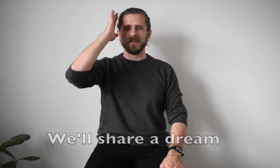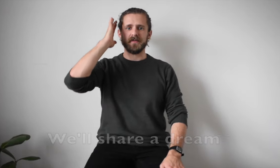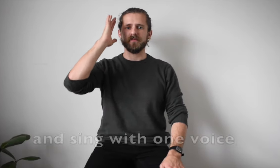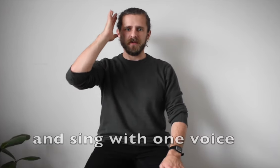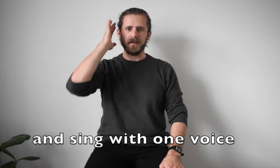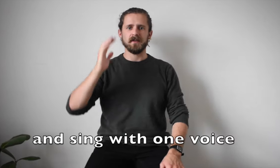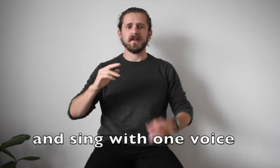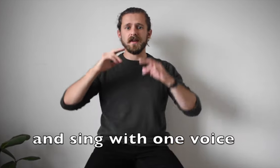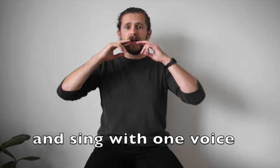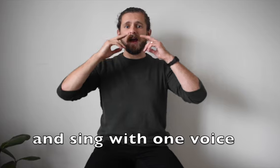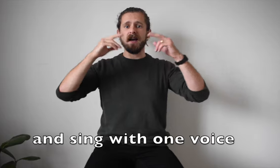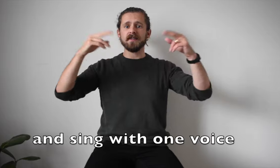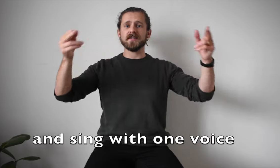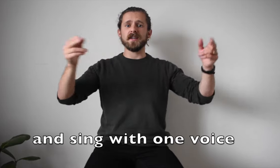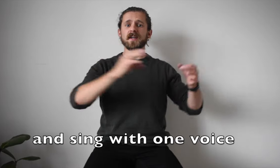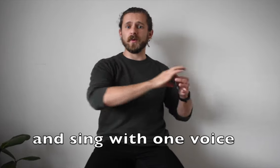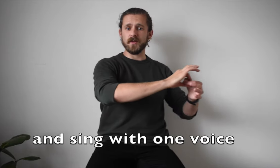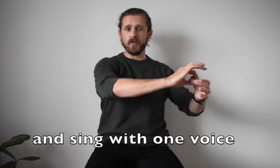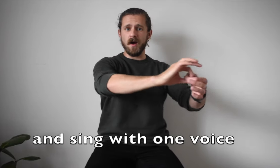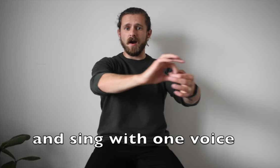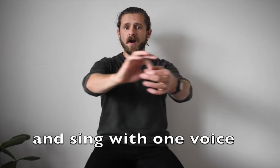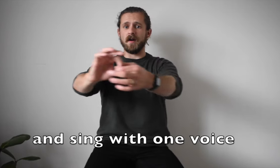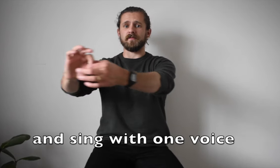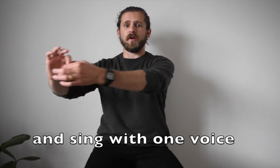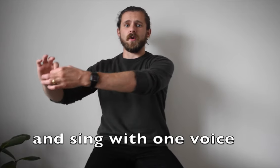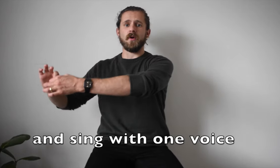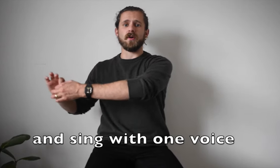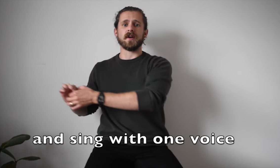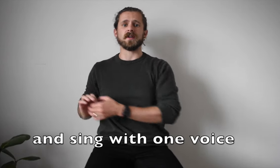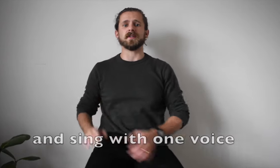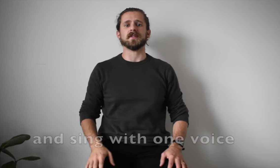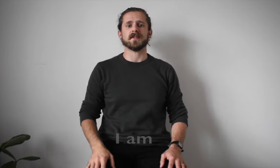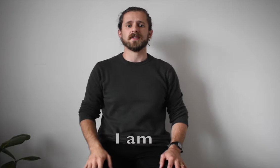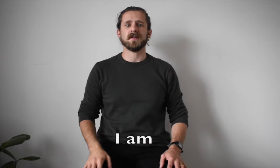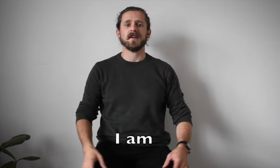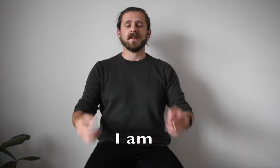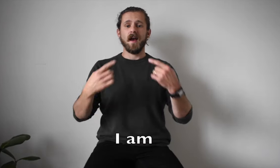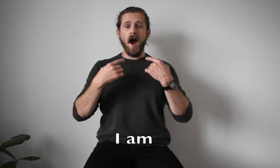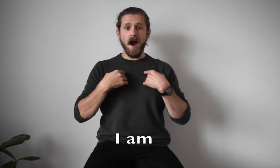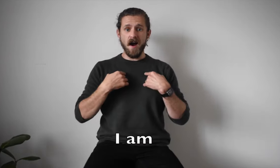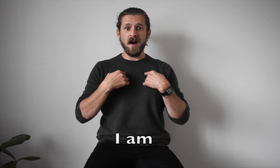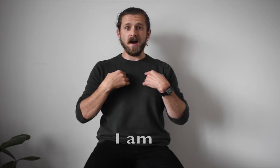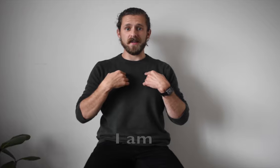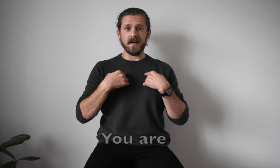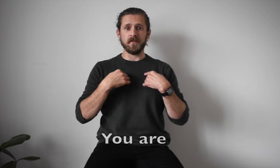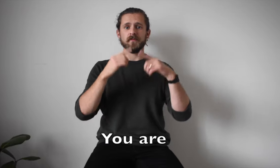And Sing With One Voice I Am,